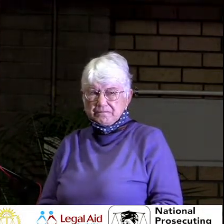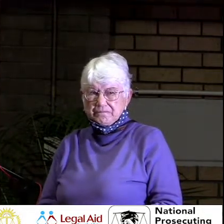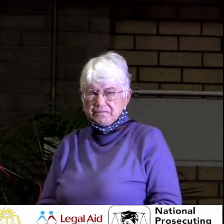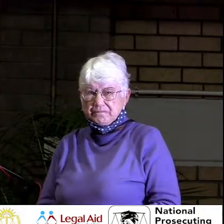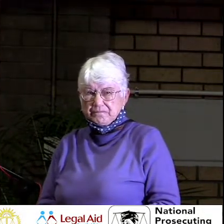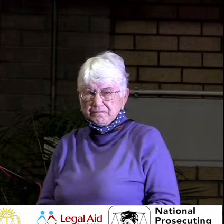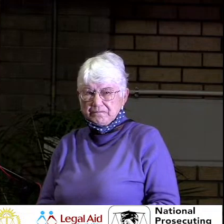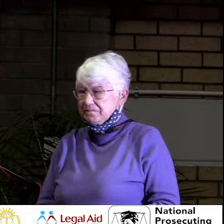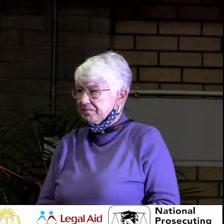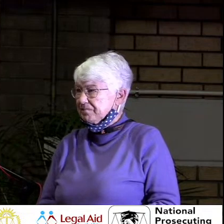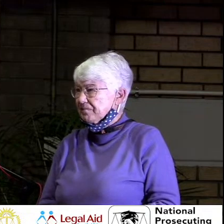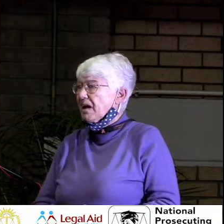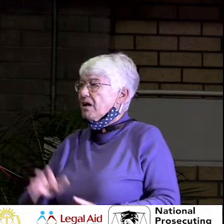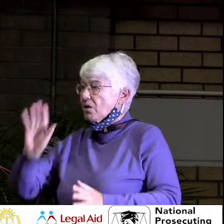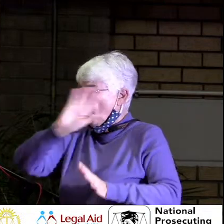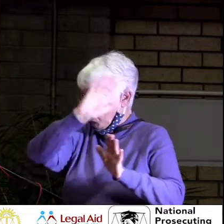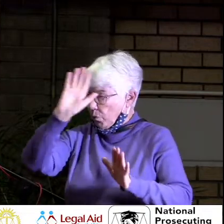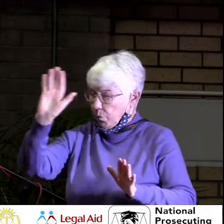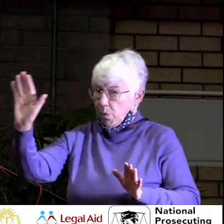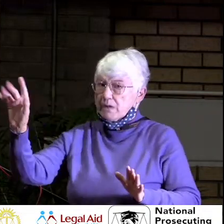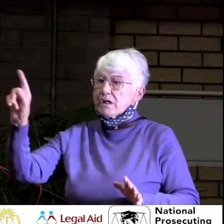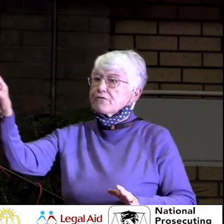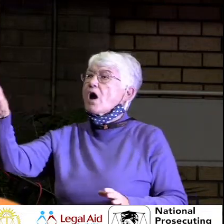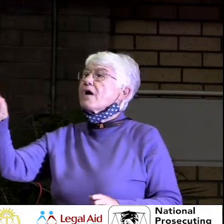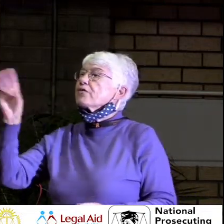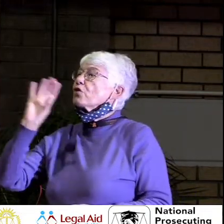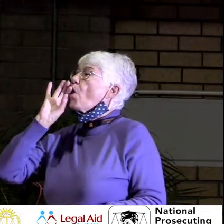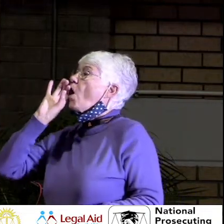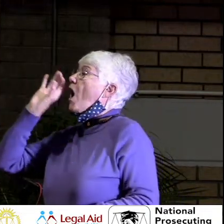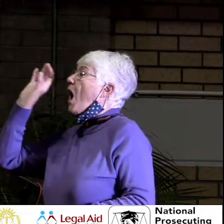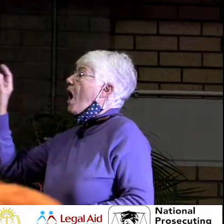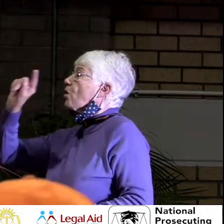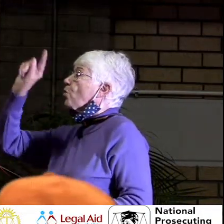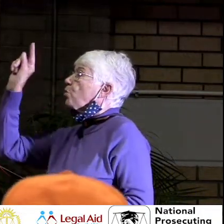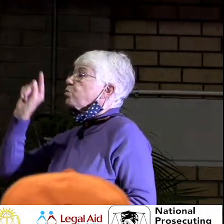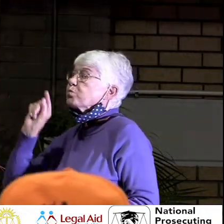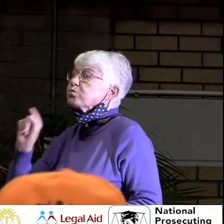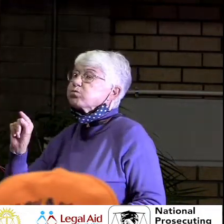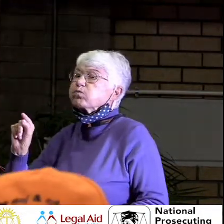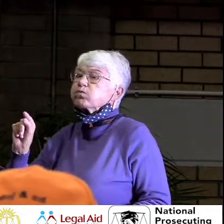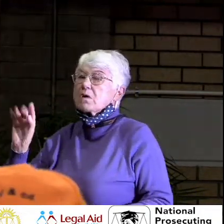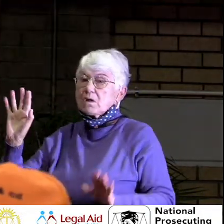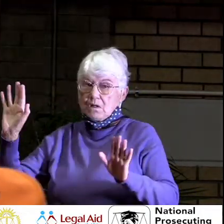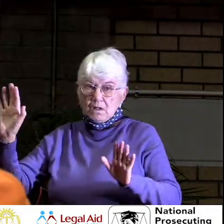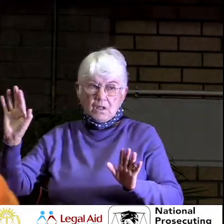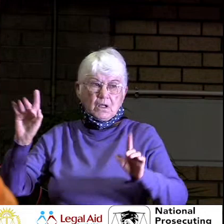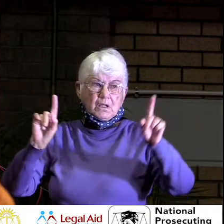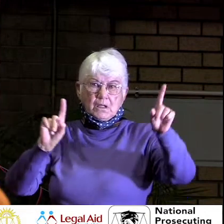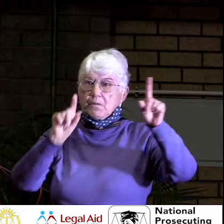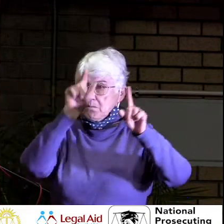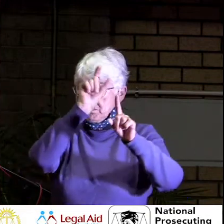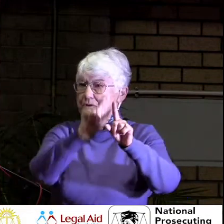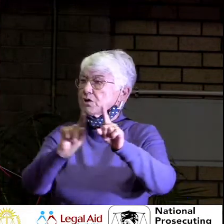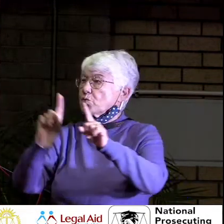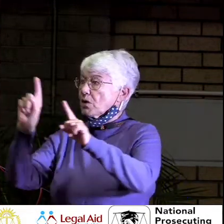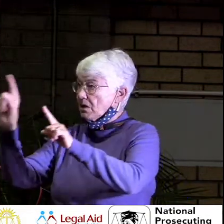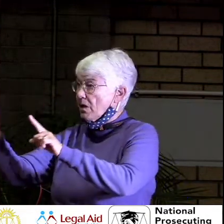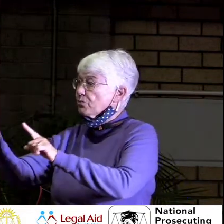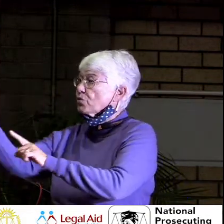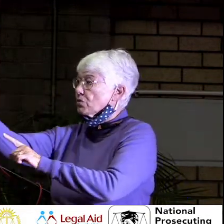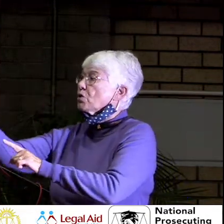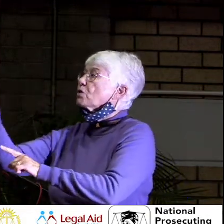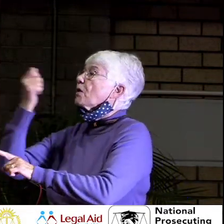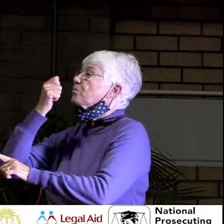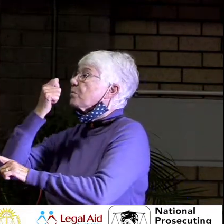don't worry, Uguti, we did not answer you. And when you ask a question,